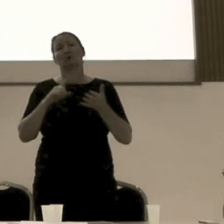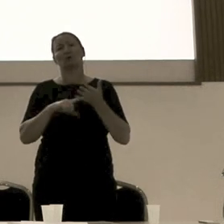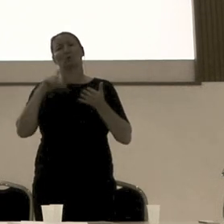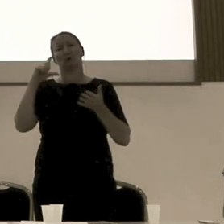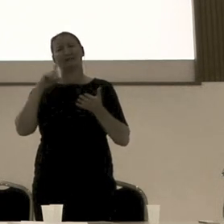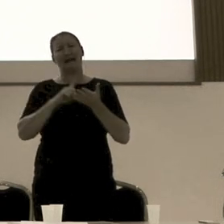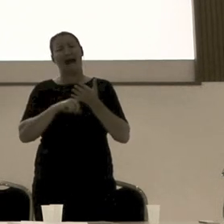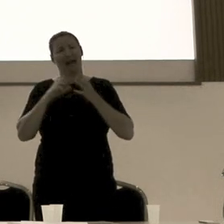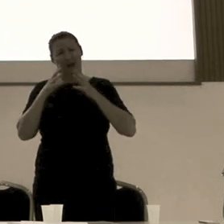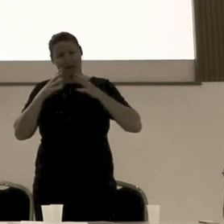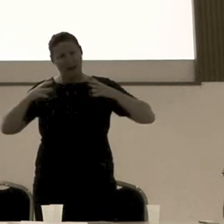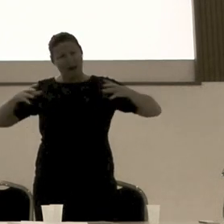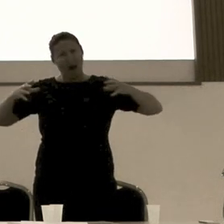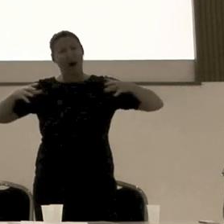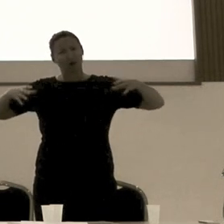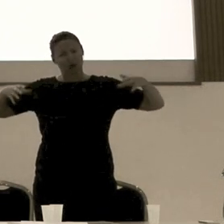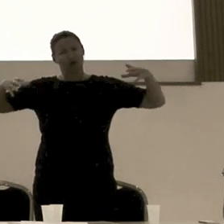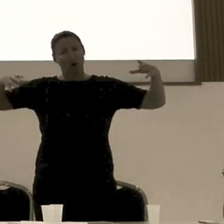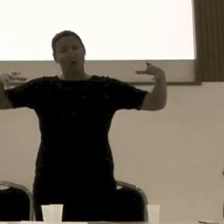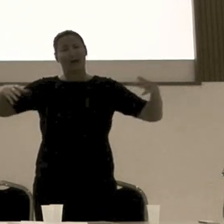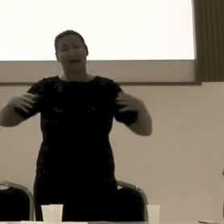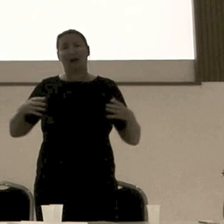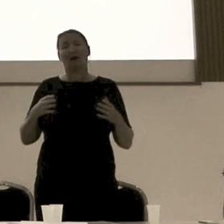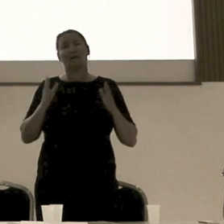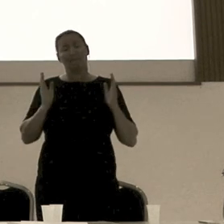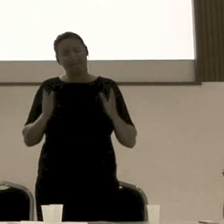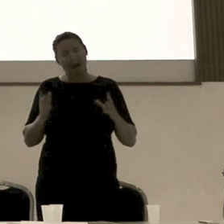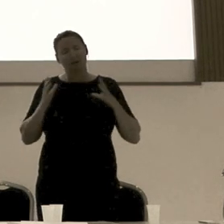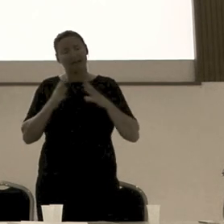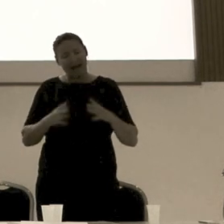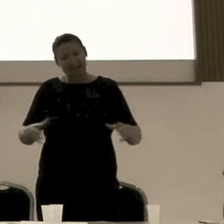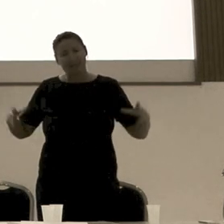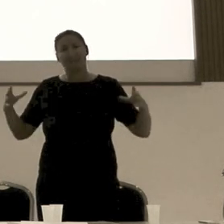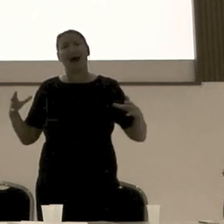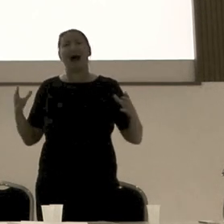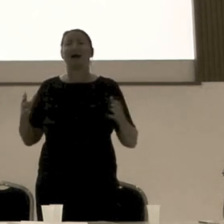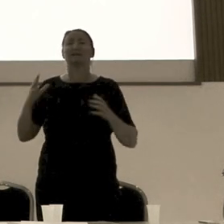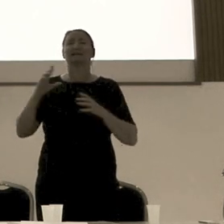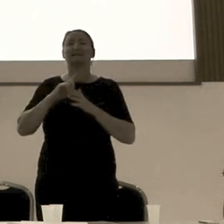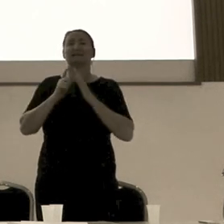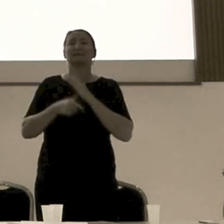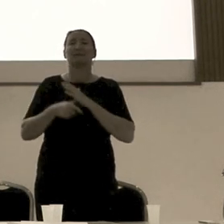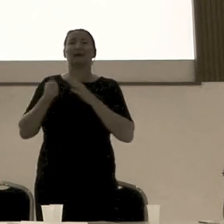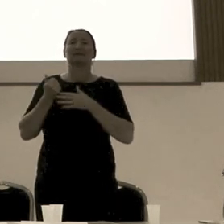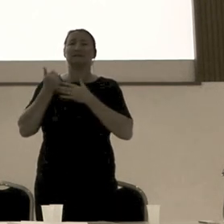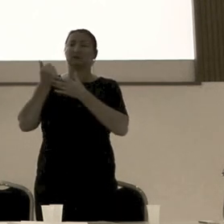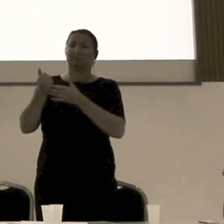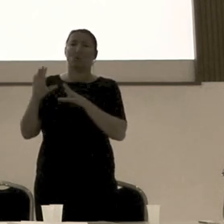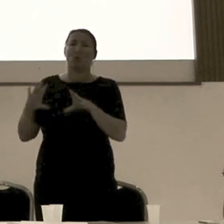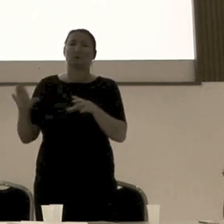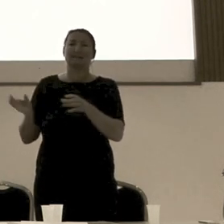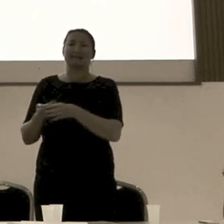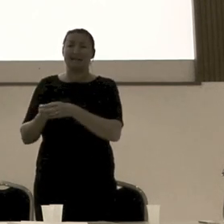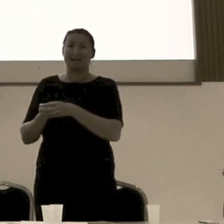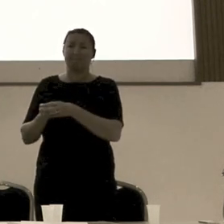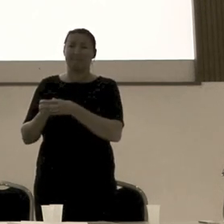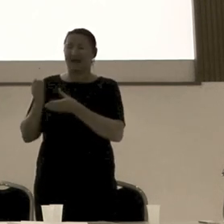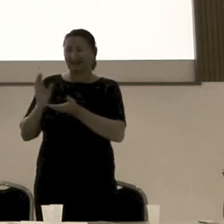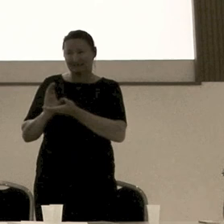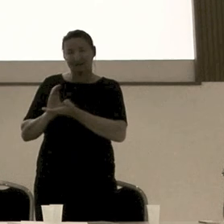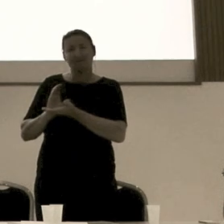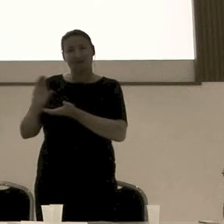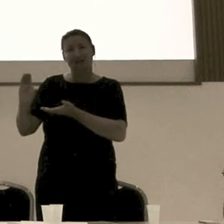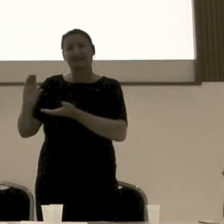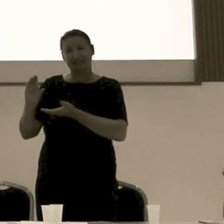institution desperately needs to expand its disability support team and increase funding on this department.